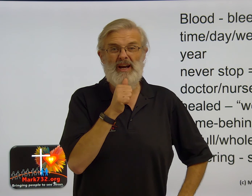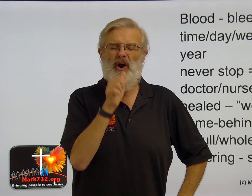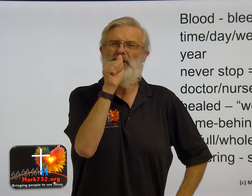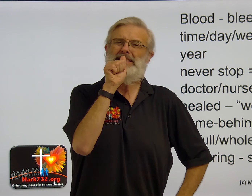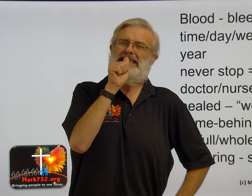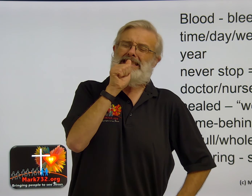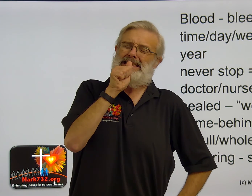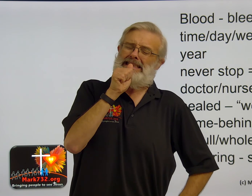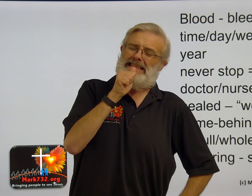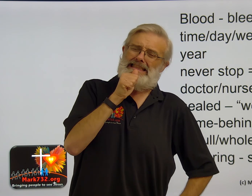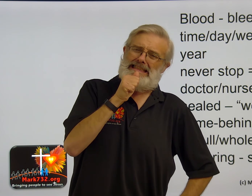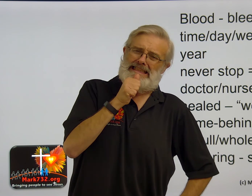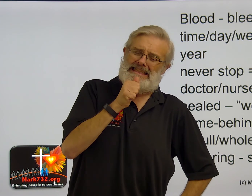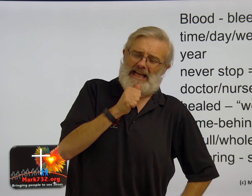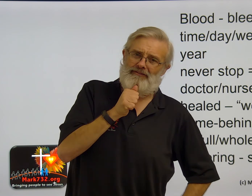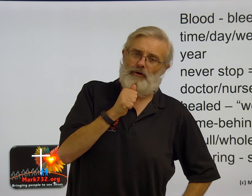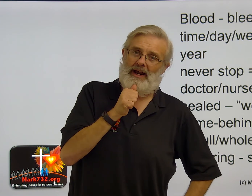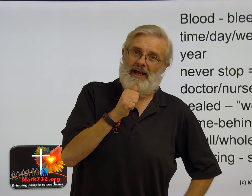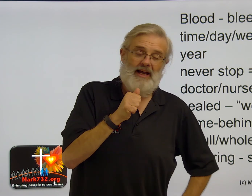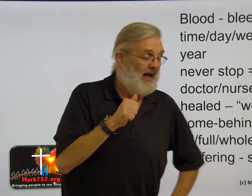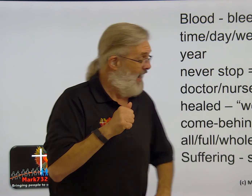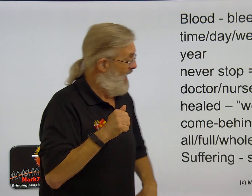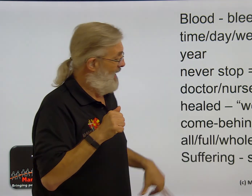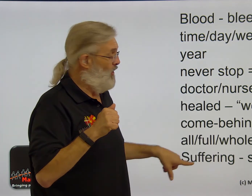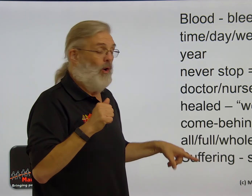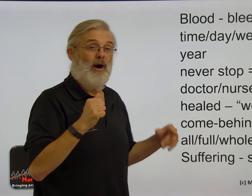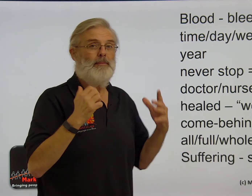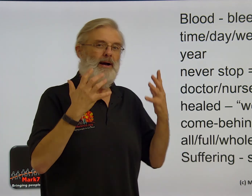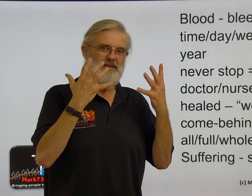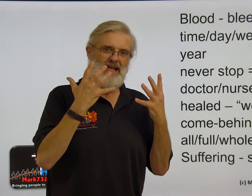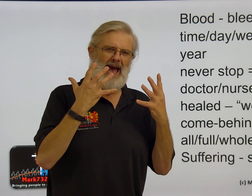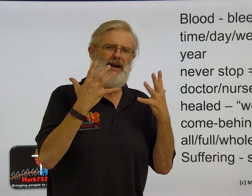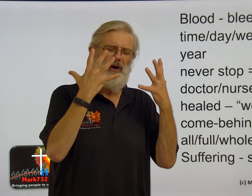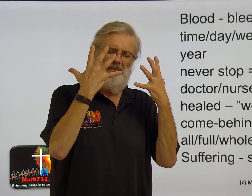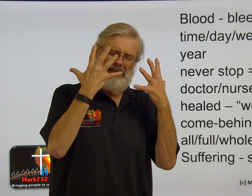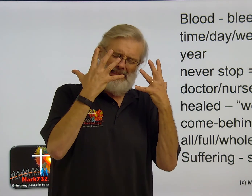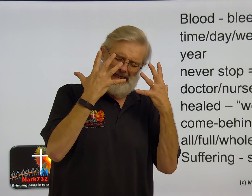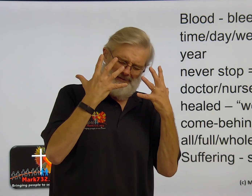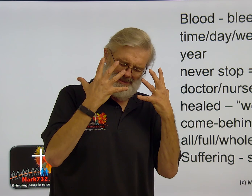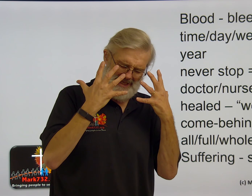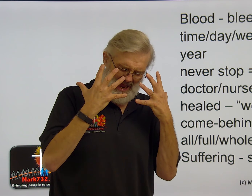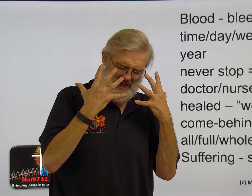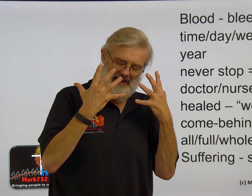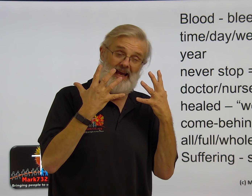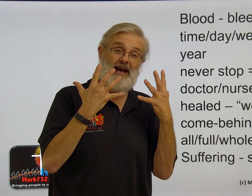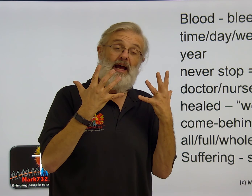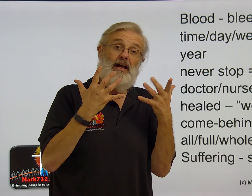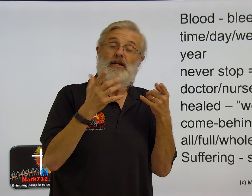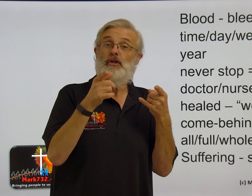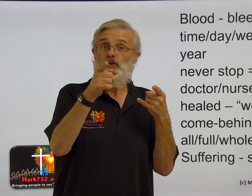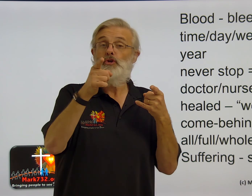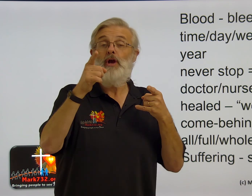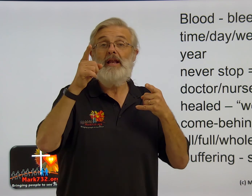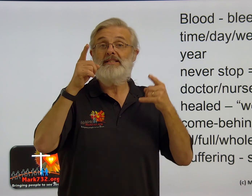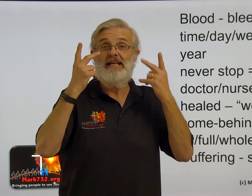you're suffering, or I'm sad or I'm sad, and so you got to see